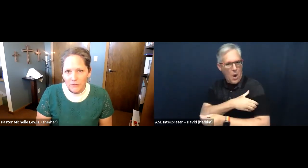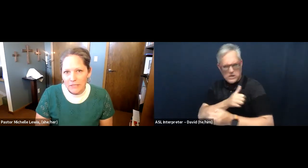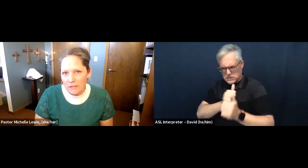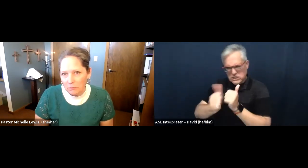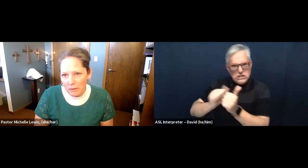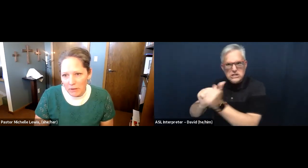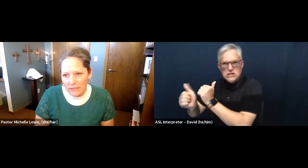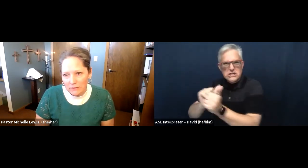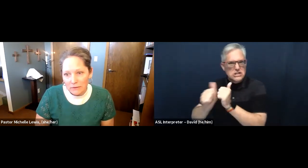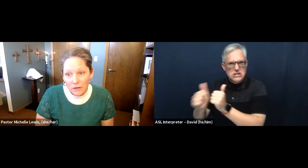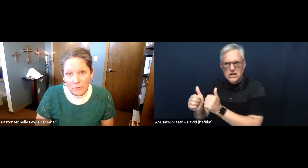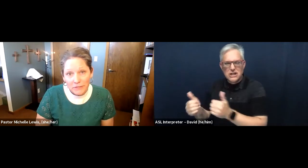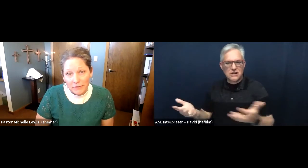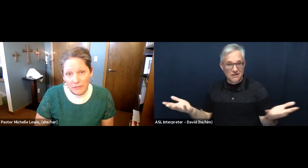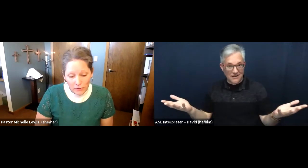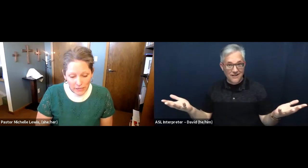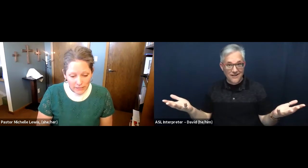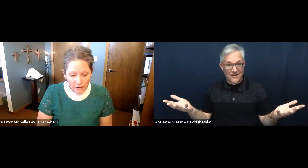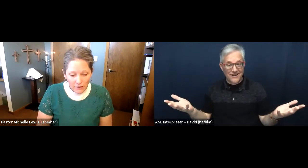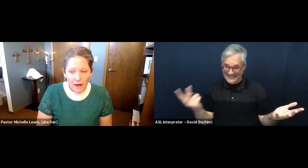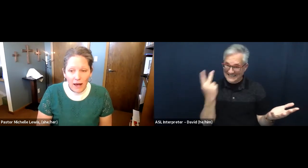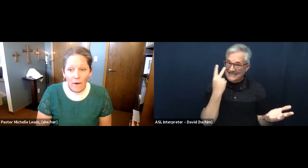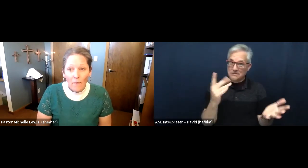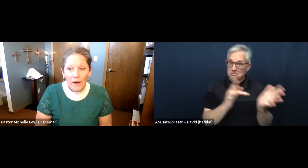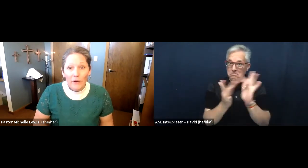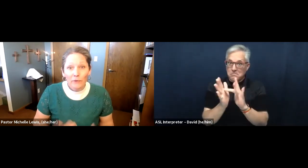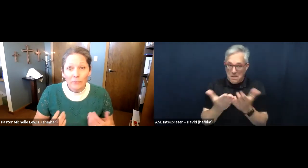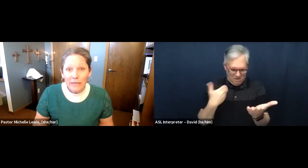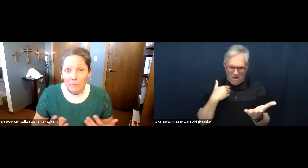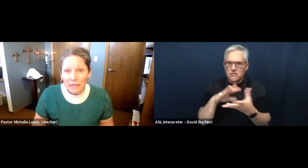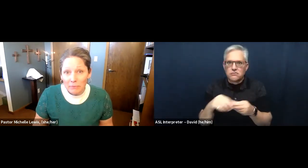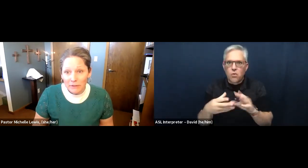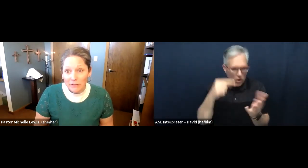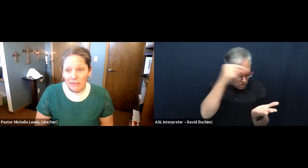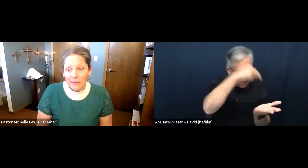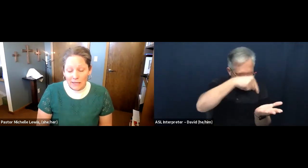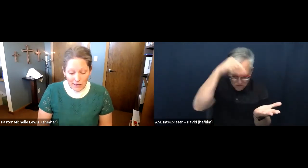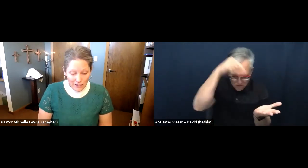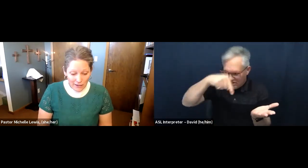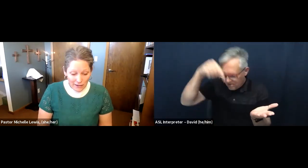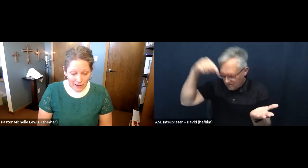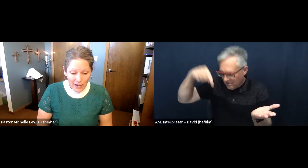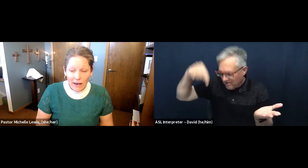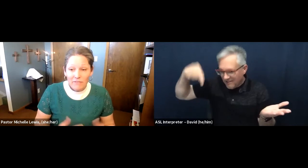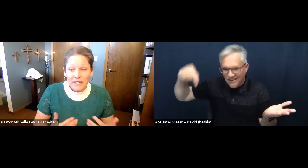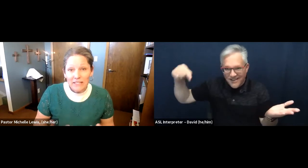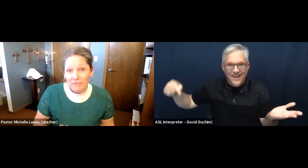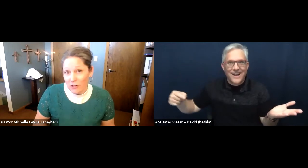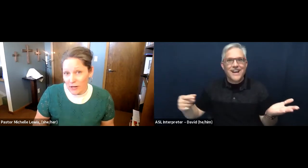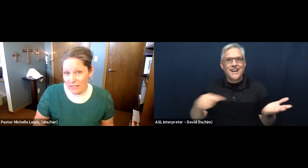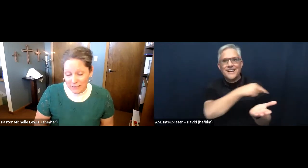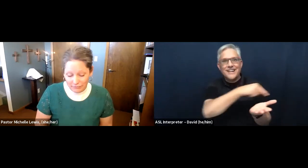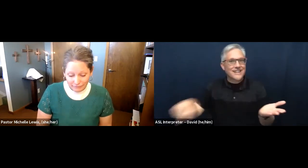And so you see, the Bible has loads of stories of how we people have